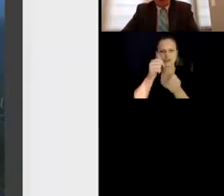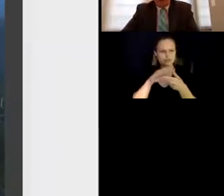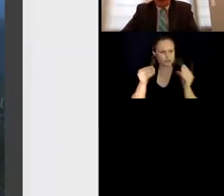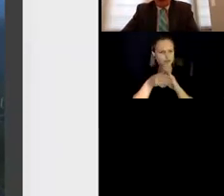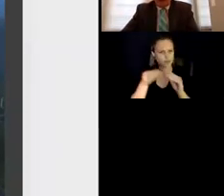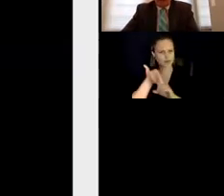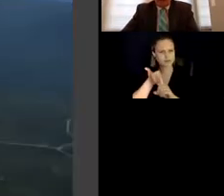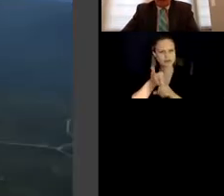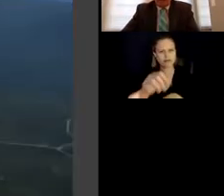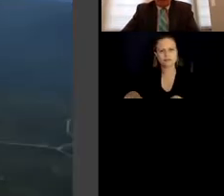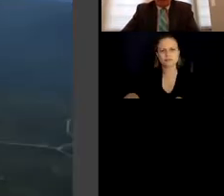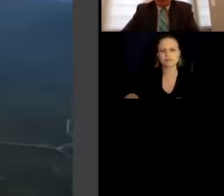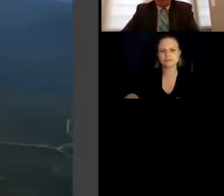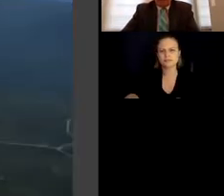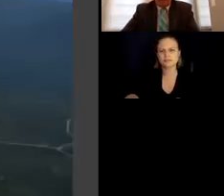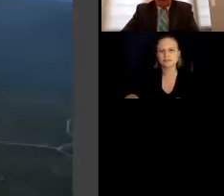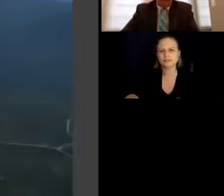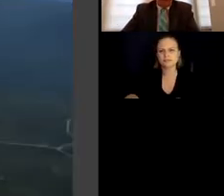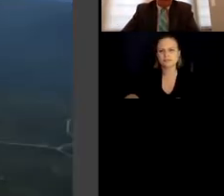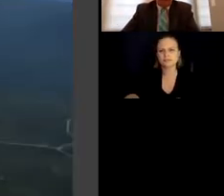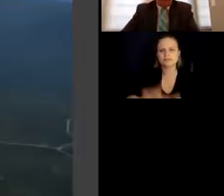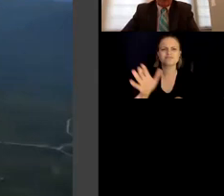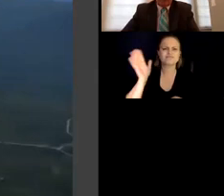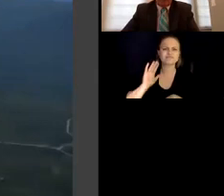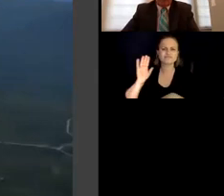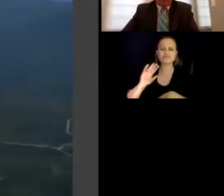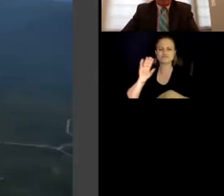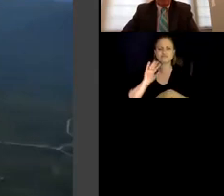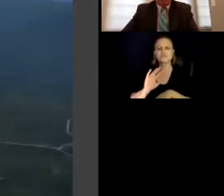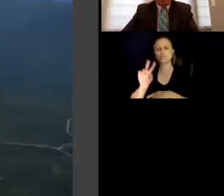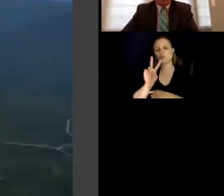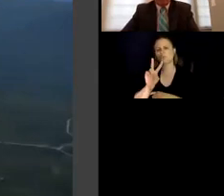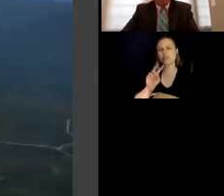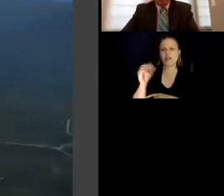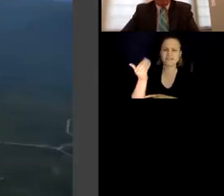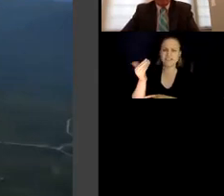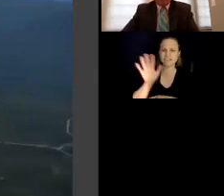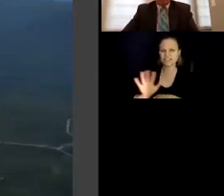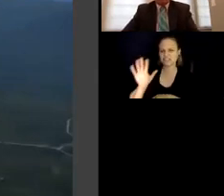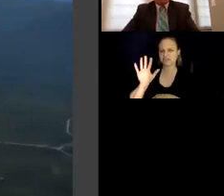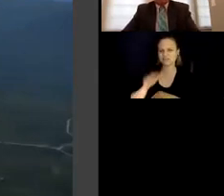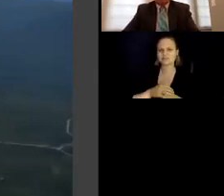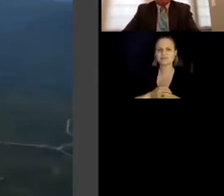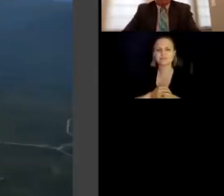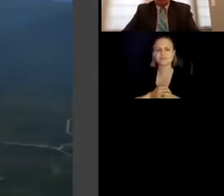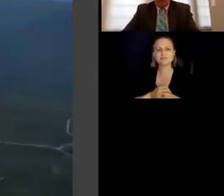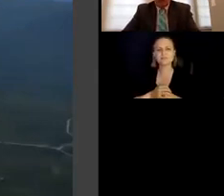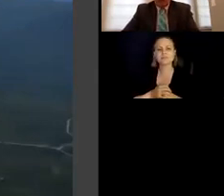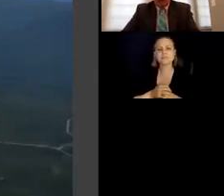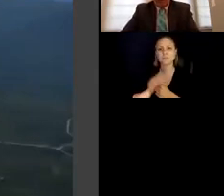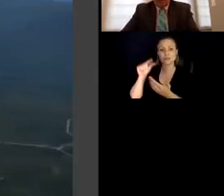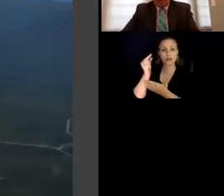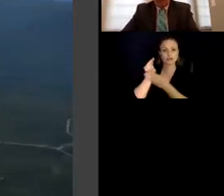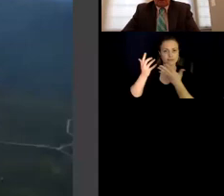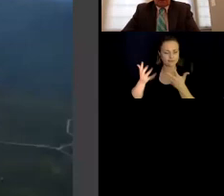itself. Back in roughly about 2015, after